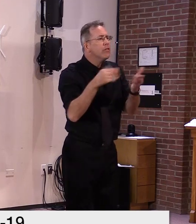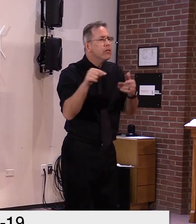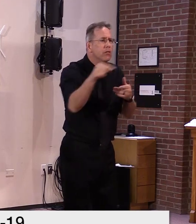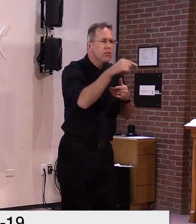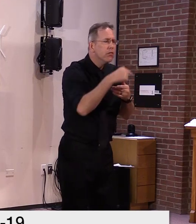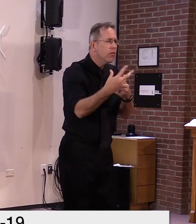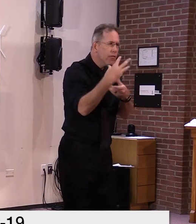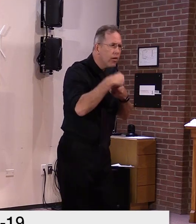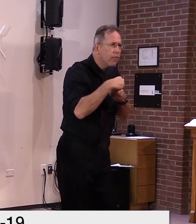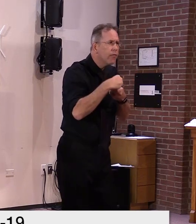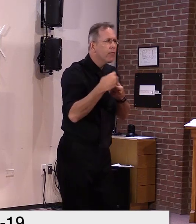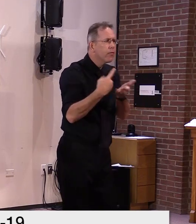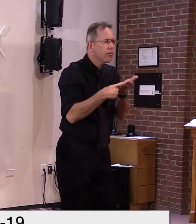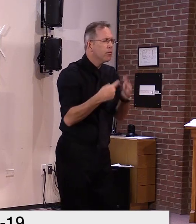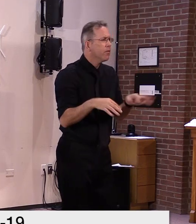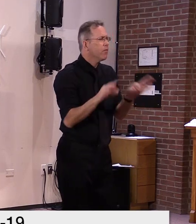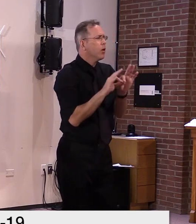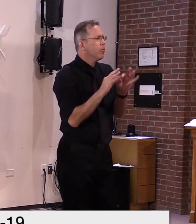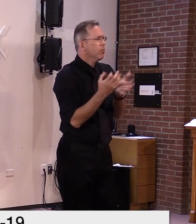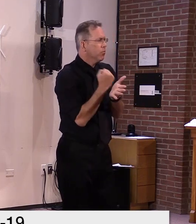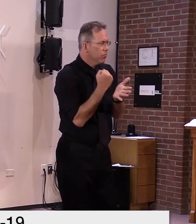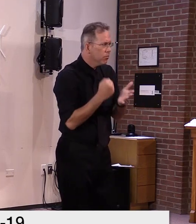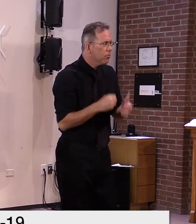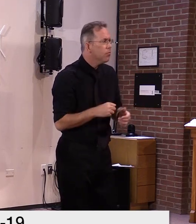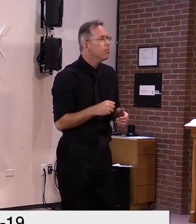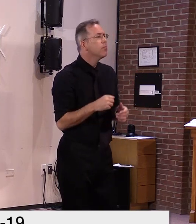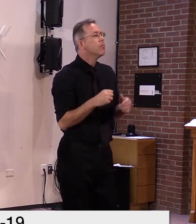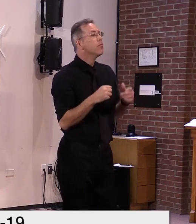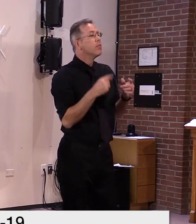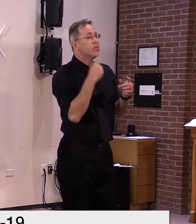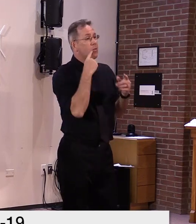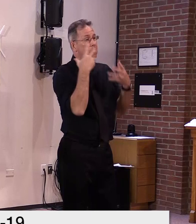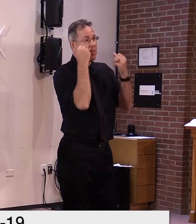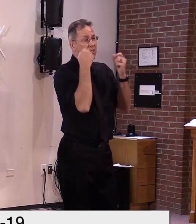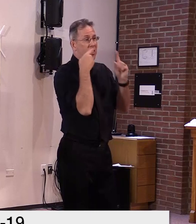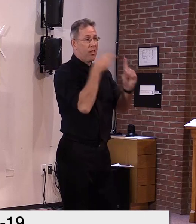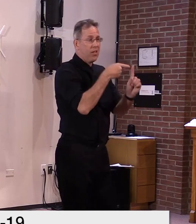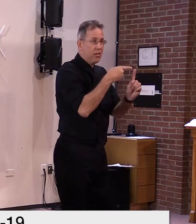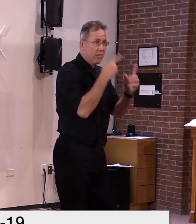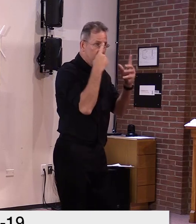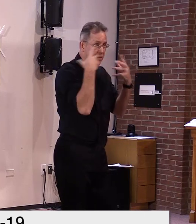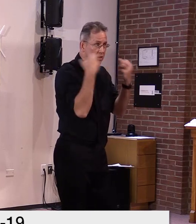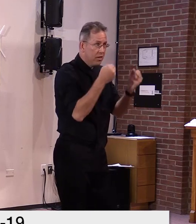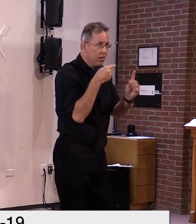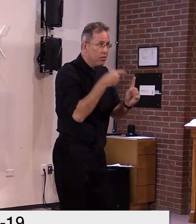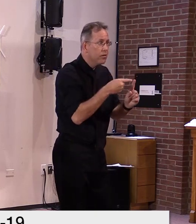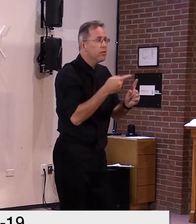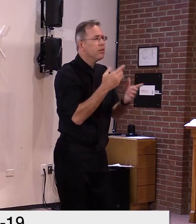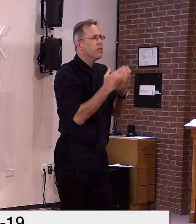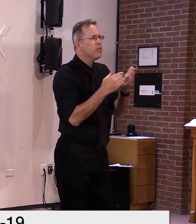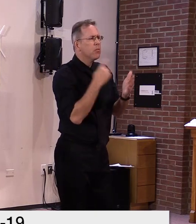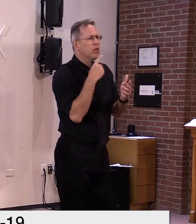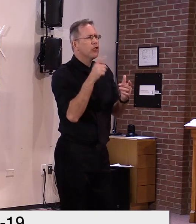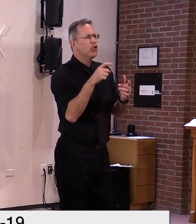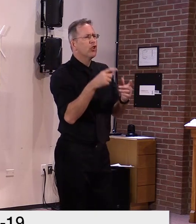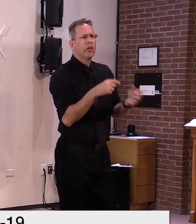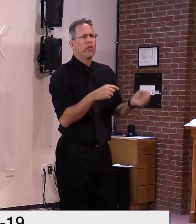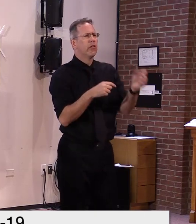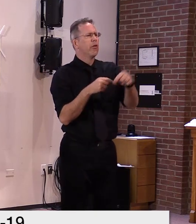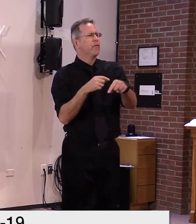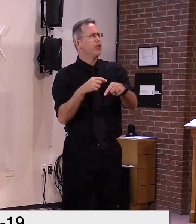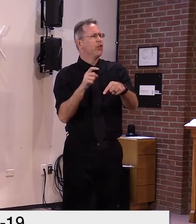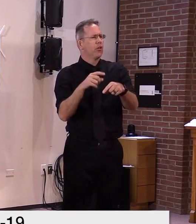So the Department of Mental Health, even though there are some that said it should be in the Department of Mental Health, the Department of Mental